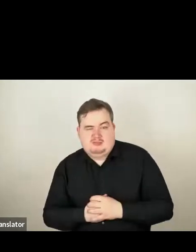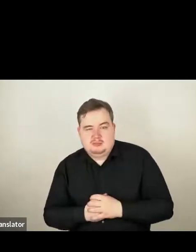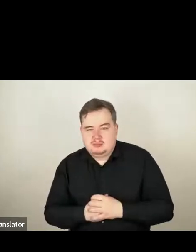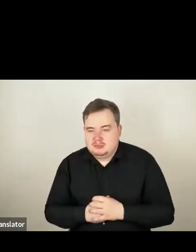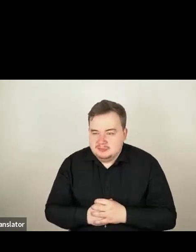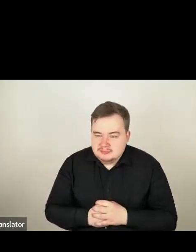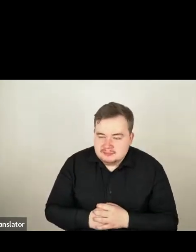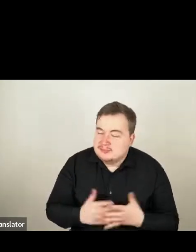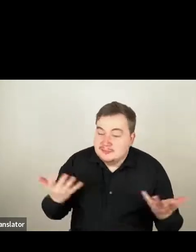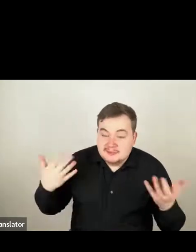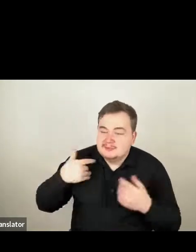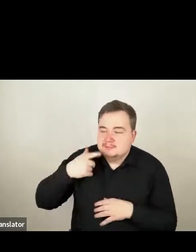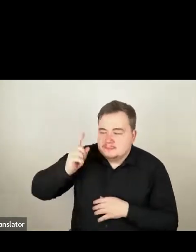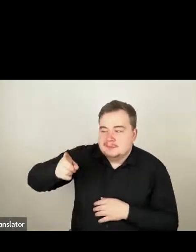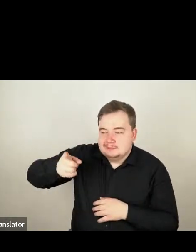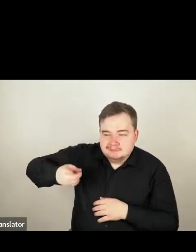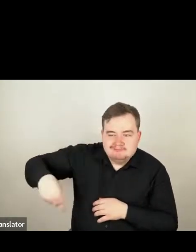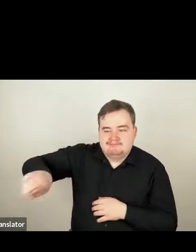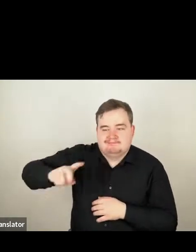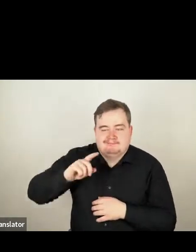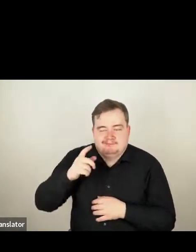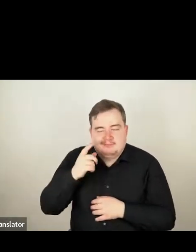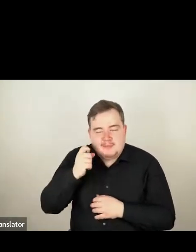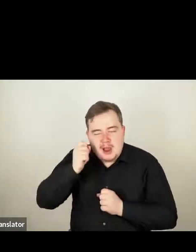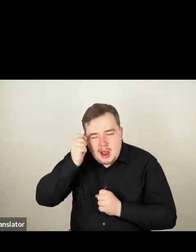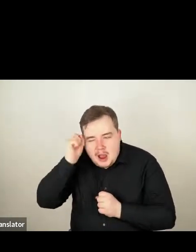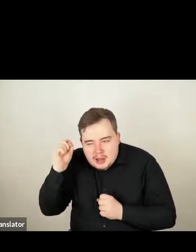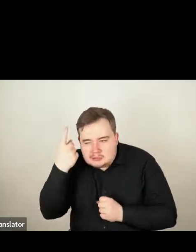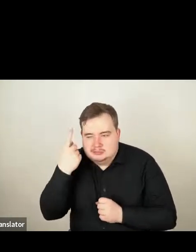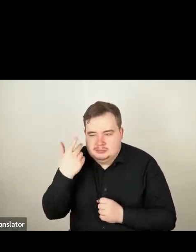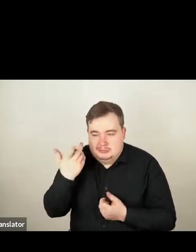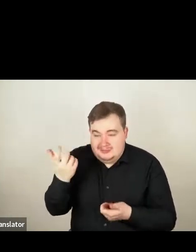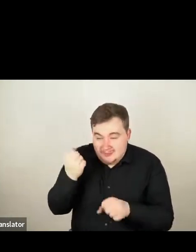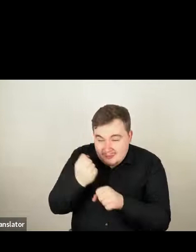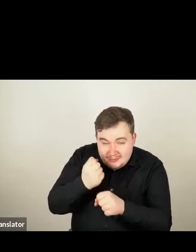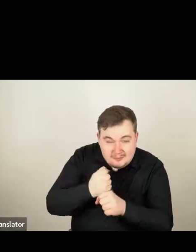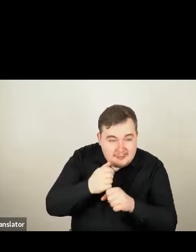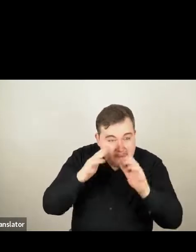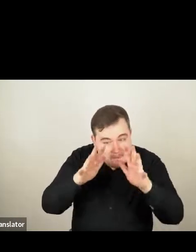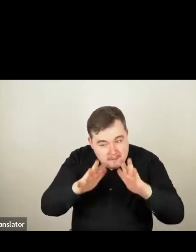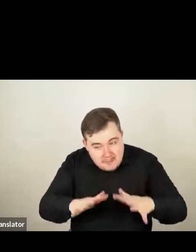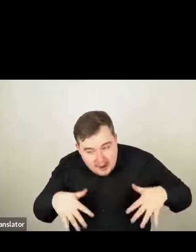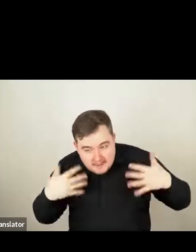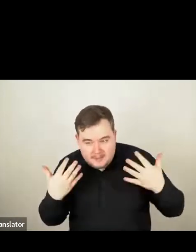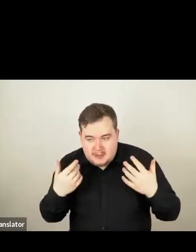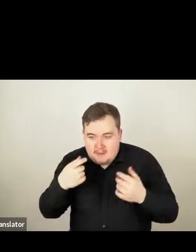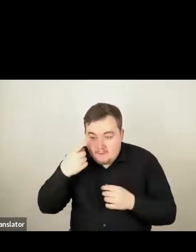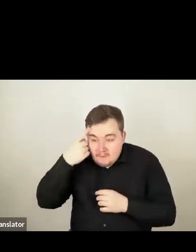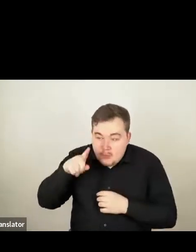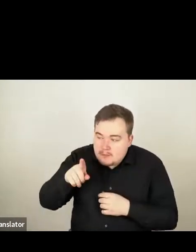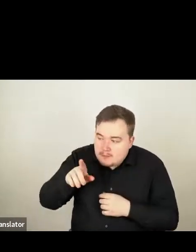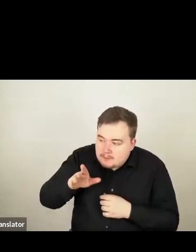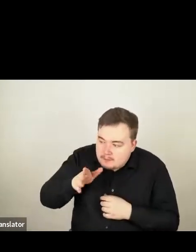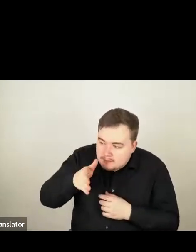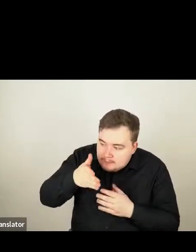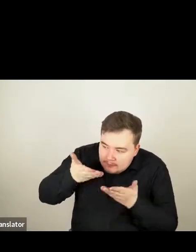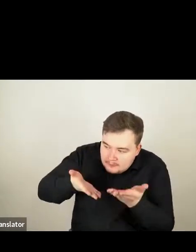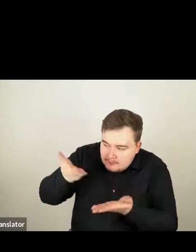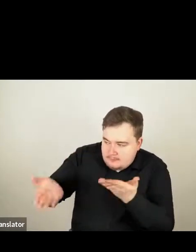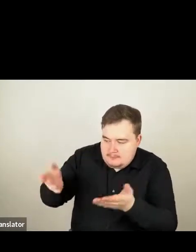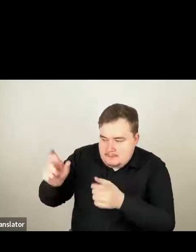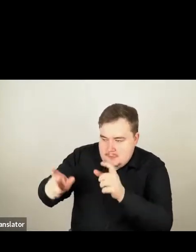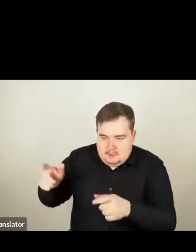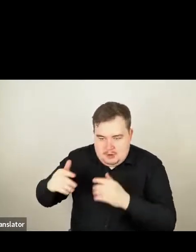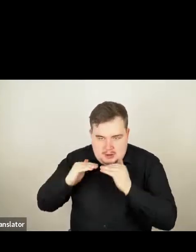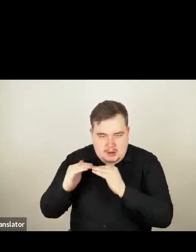understanding that there are benefits for everyone. And that's what gets parliaments on board with this. So yes, it was the